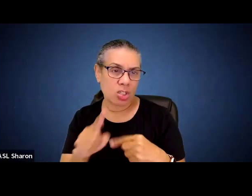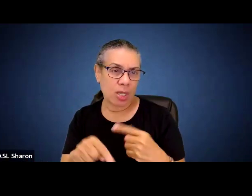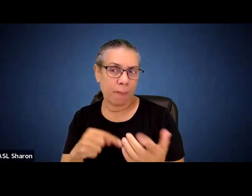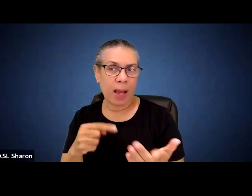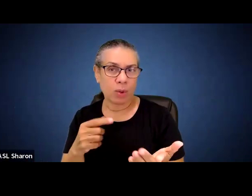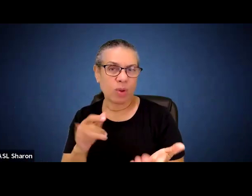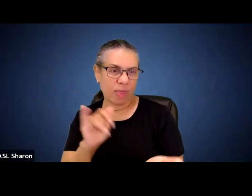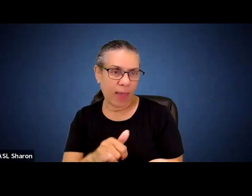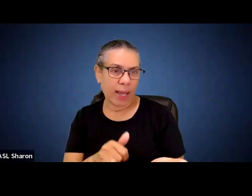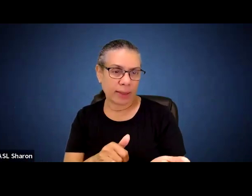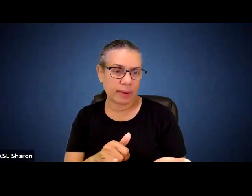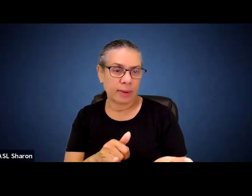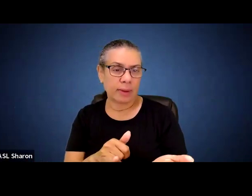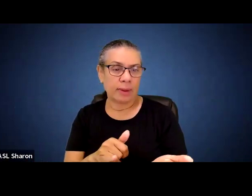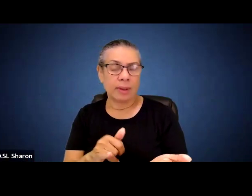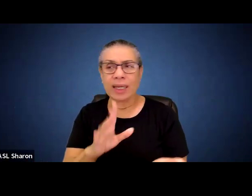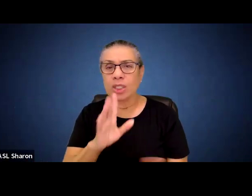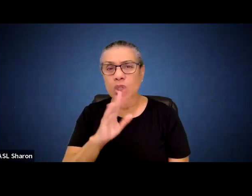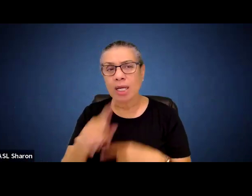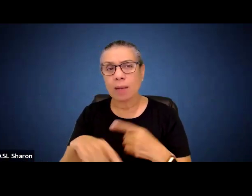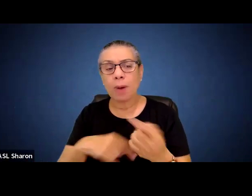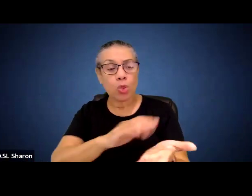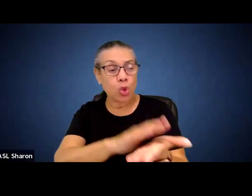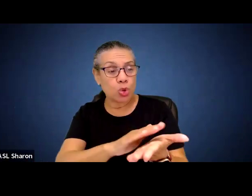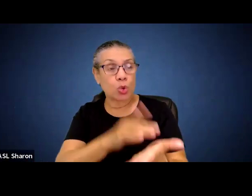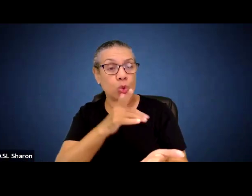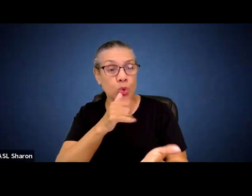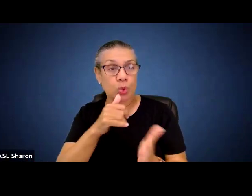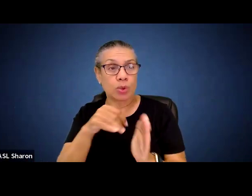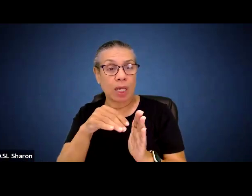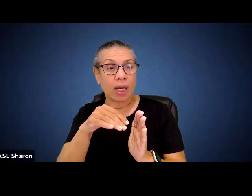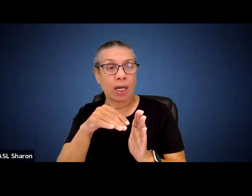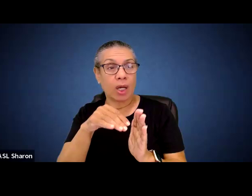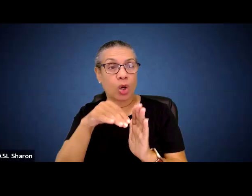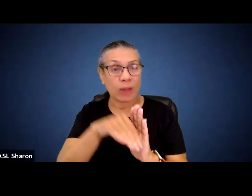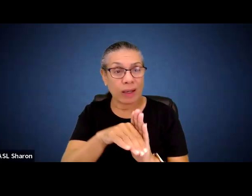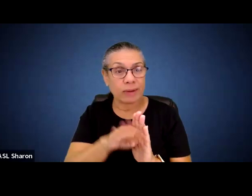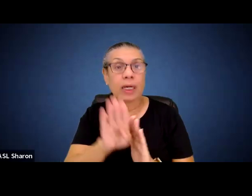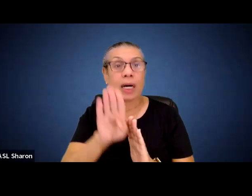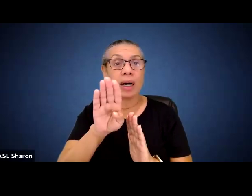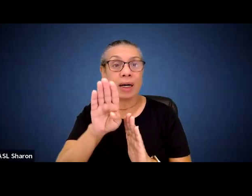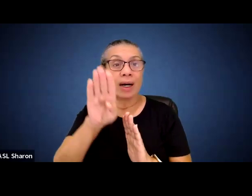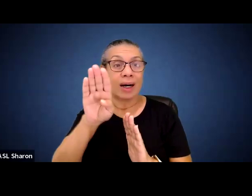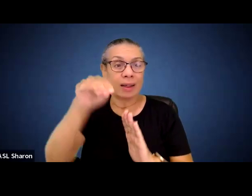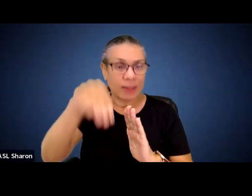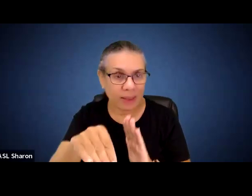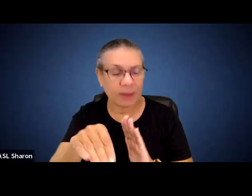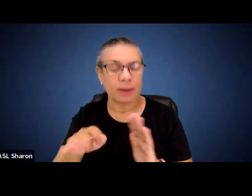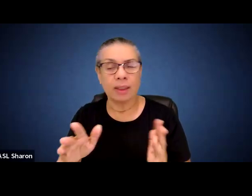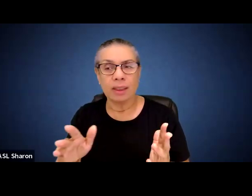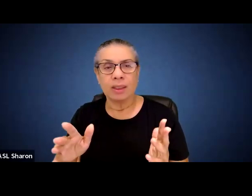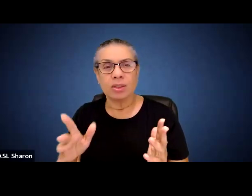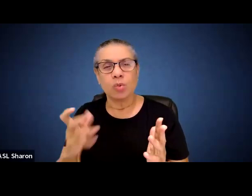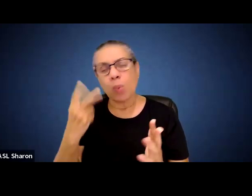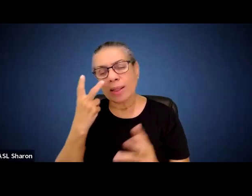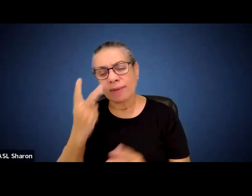around those, particularly on the schools that have continued to go up and down, again, to sort of to sort of peel